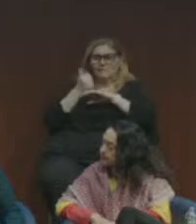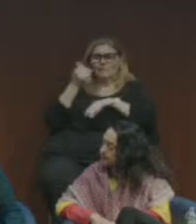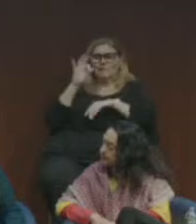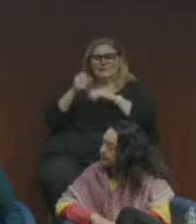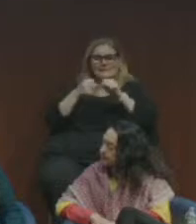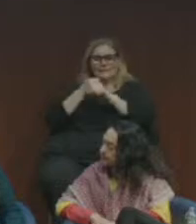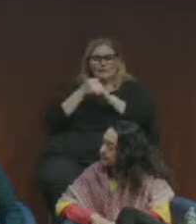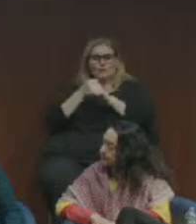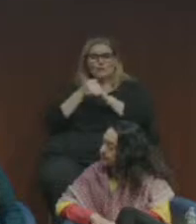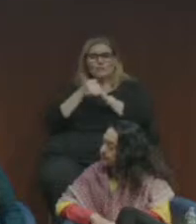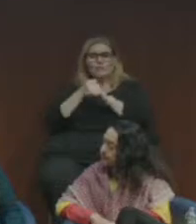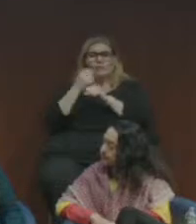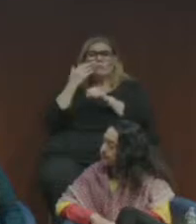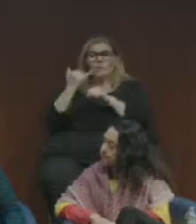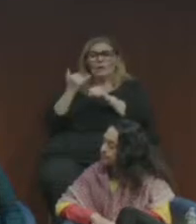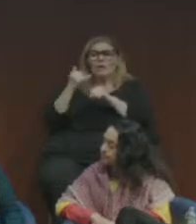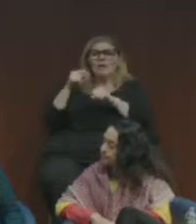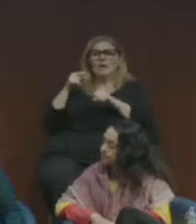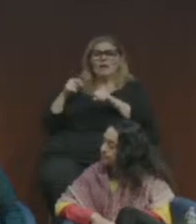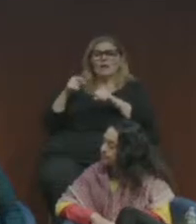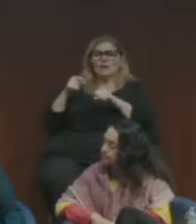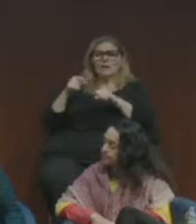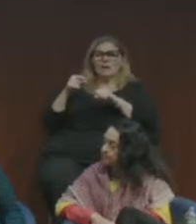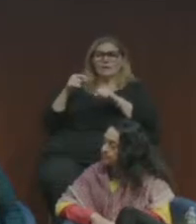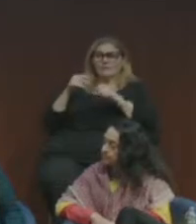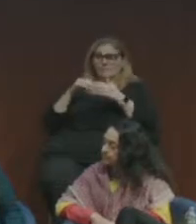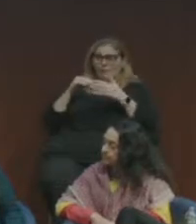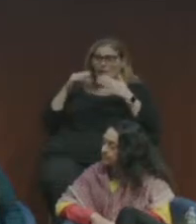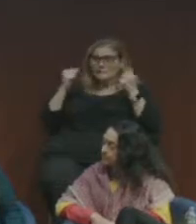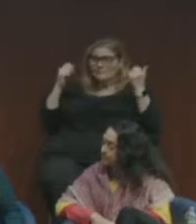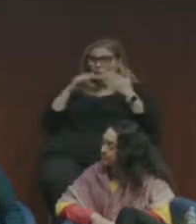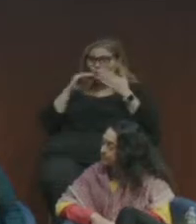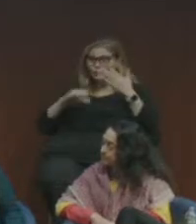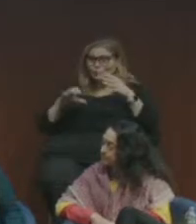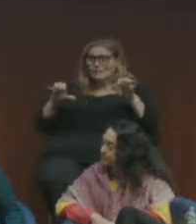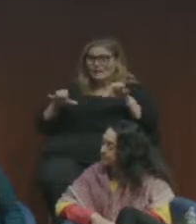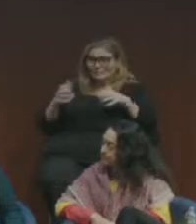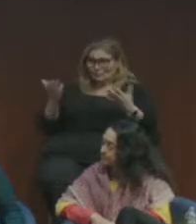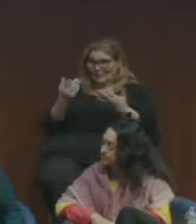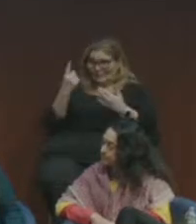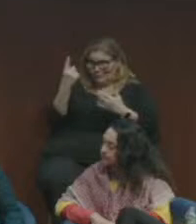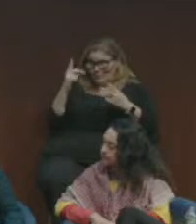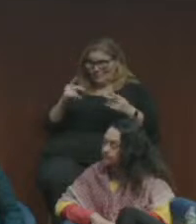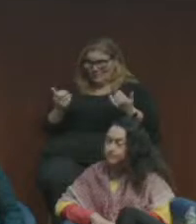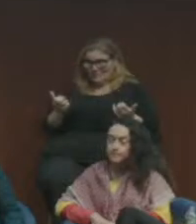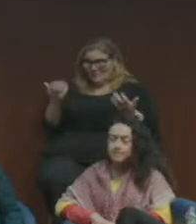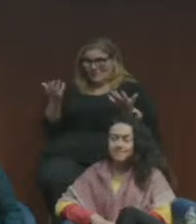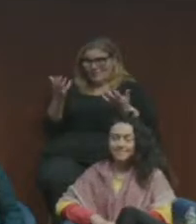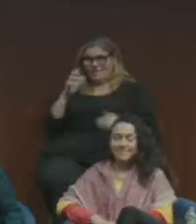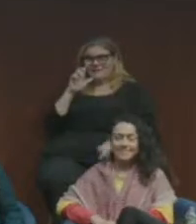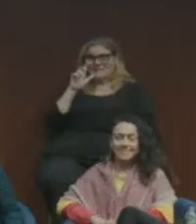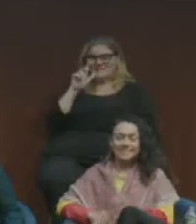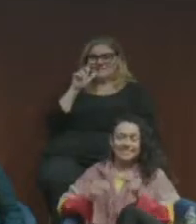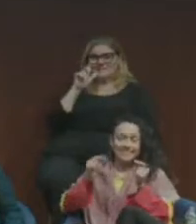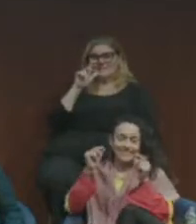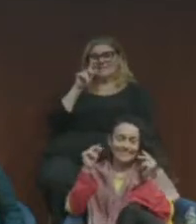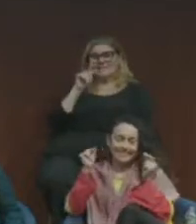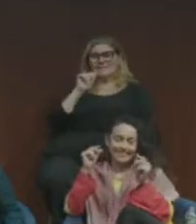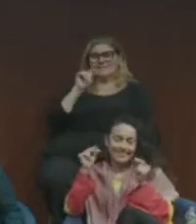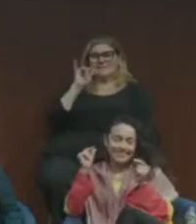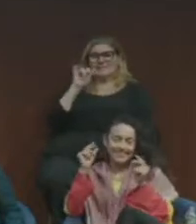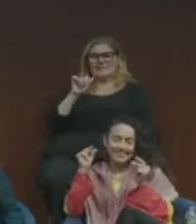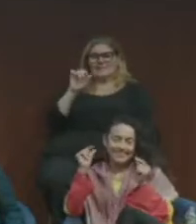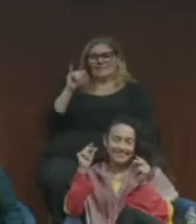years because of many student activists, one of whom is actually in the audience, Bettina Johnson, who is part of